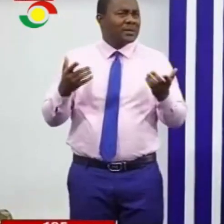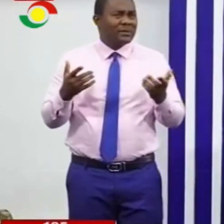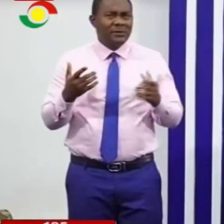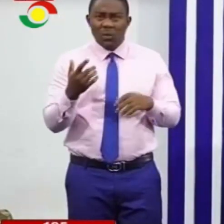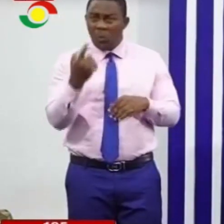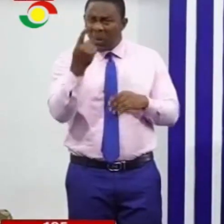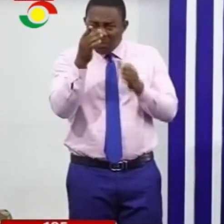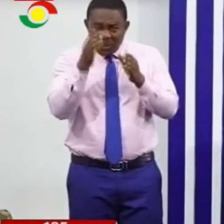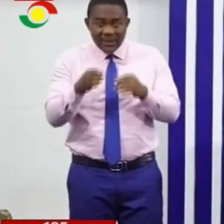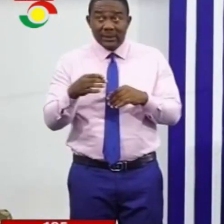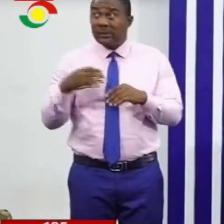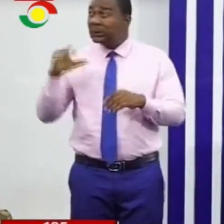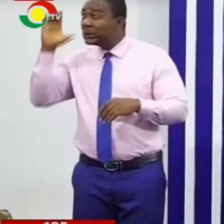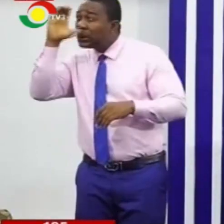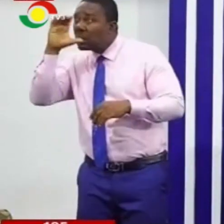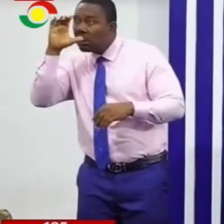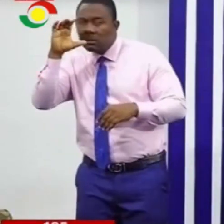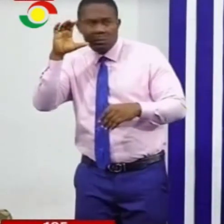such people